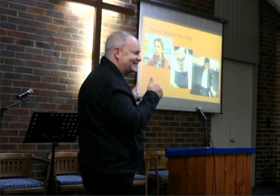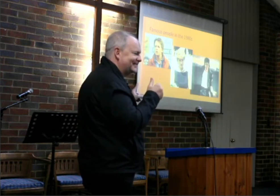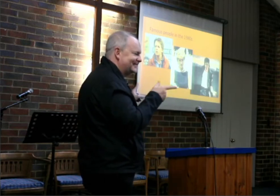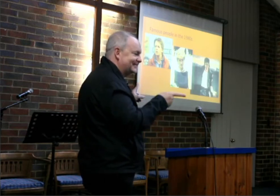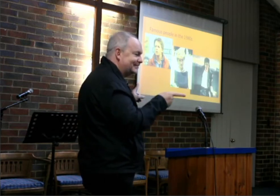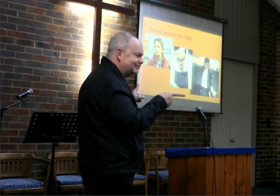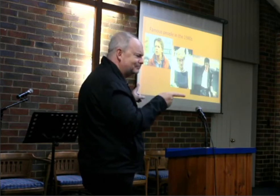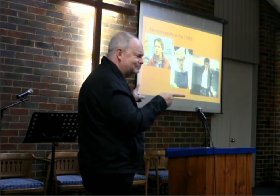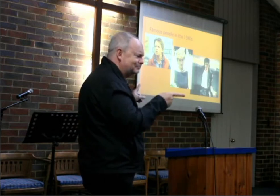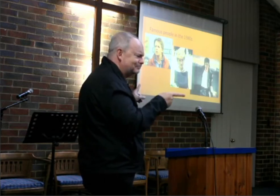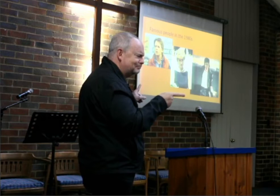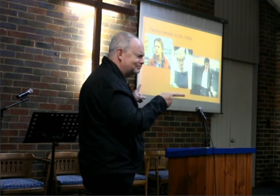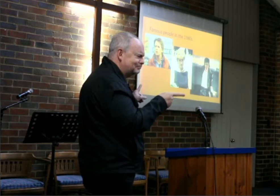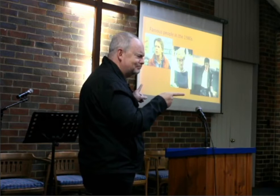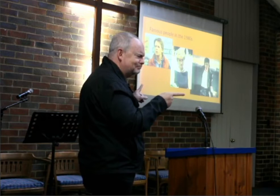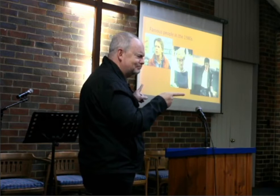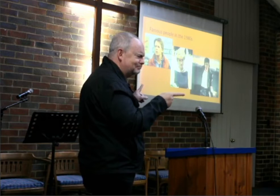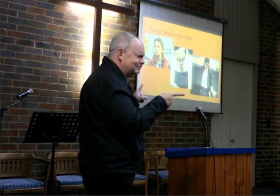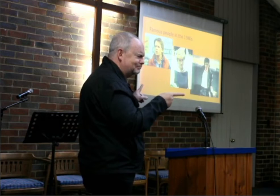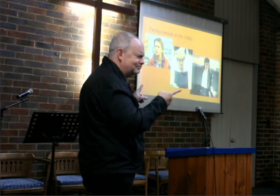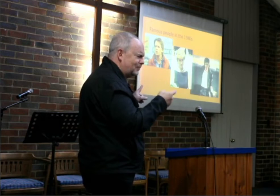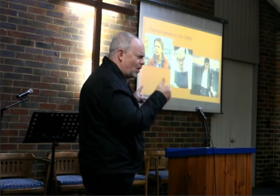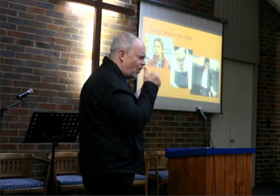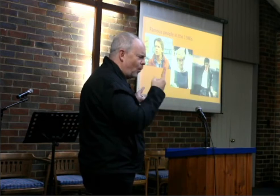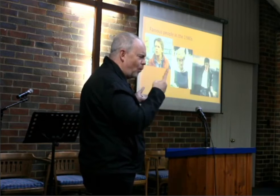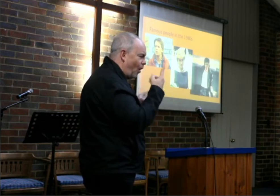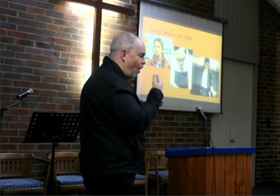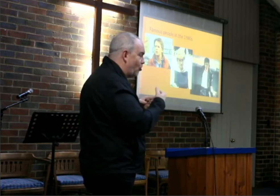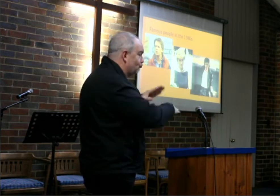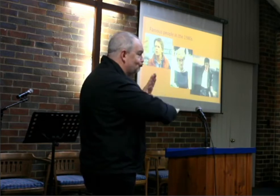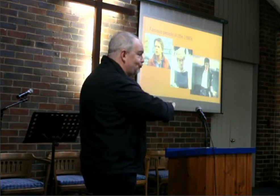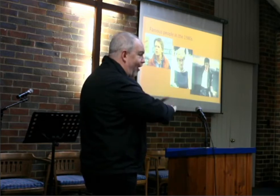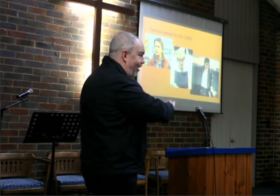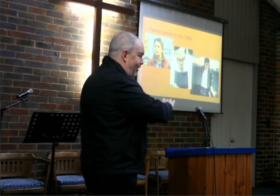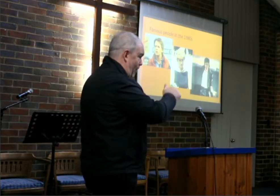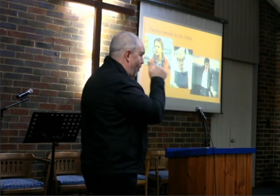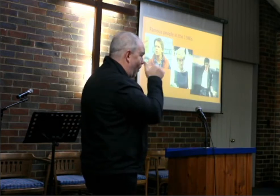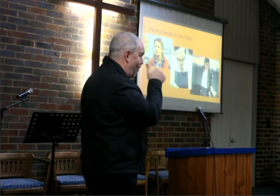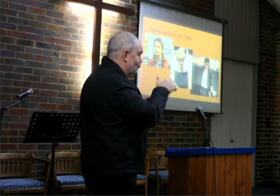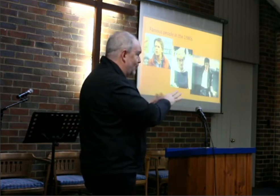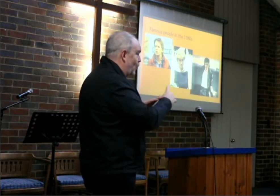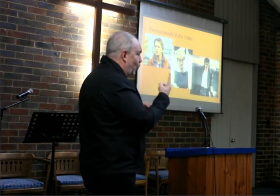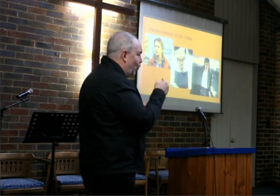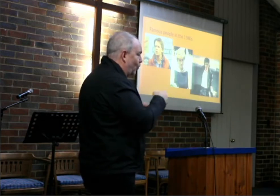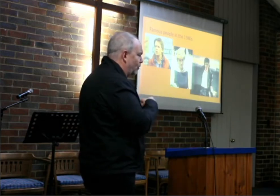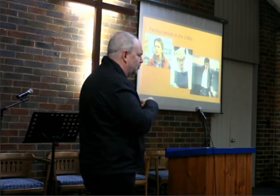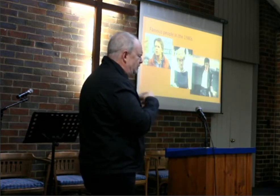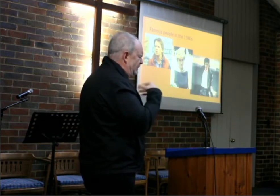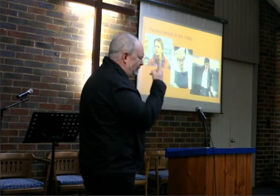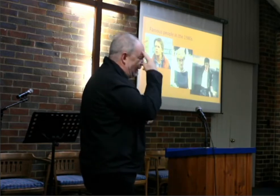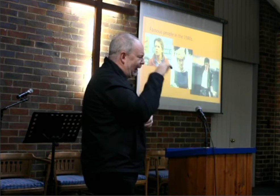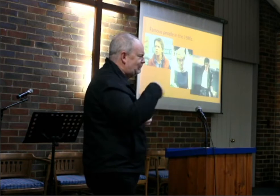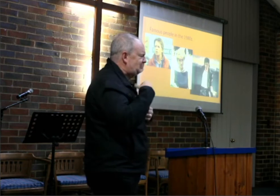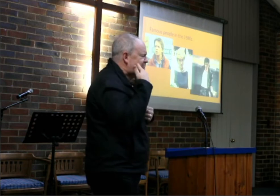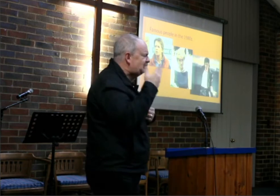Yeah? I know that I recognize the one on the right. Yeah. You recognize him? Yeah, but I don't know the